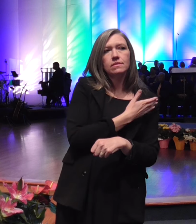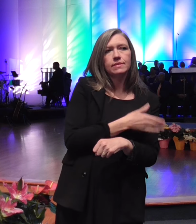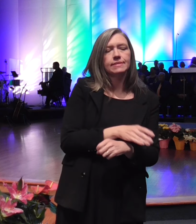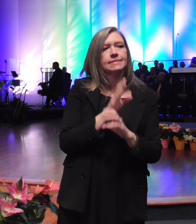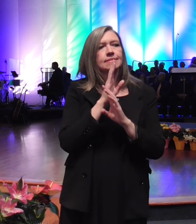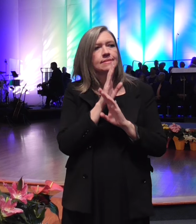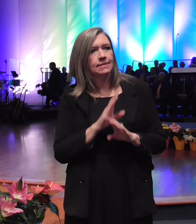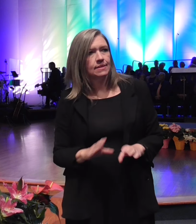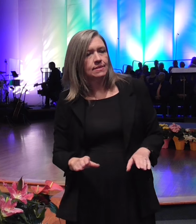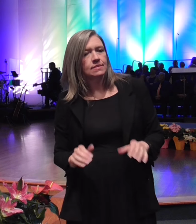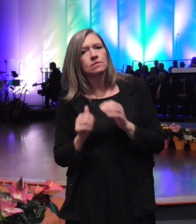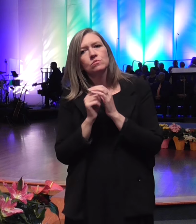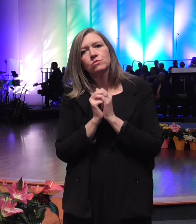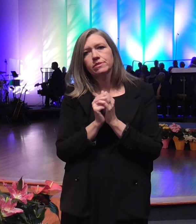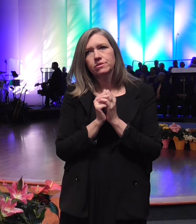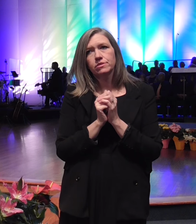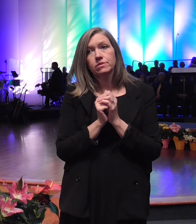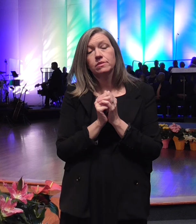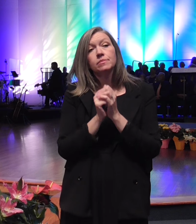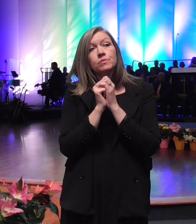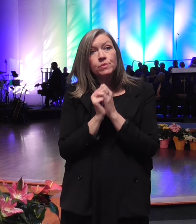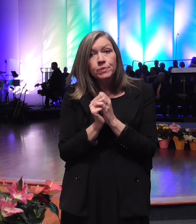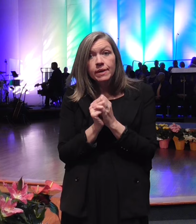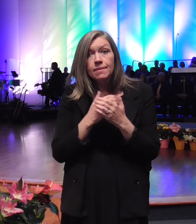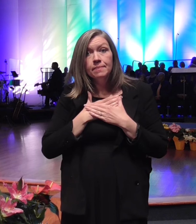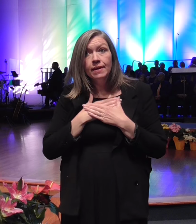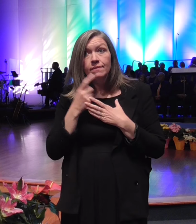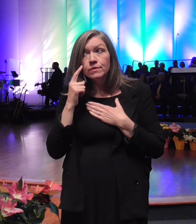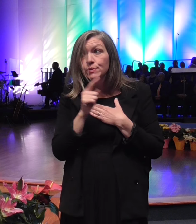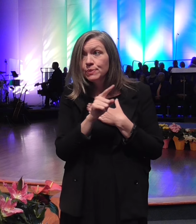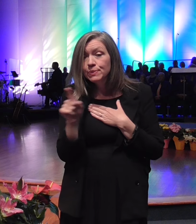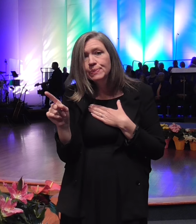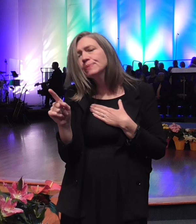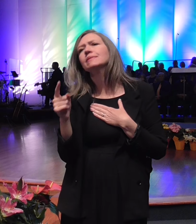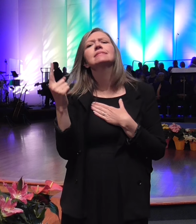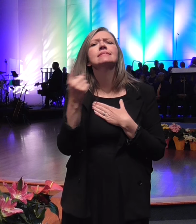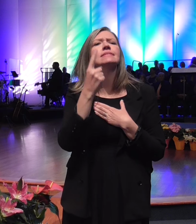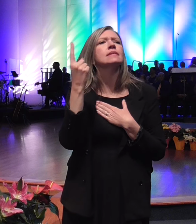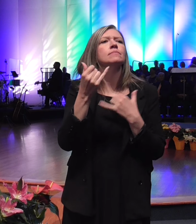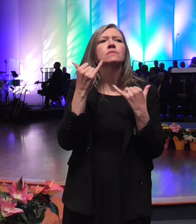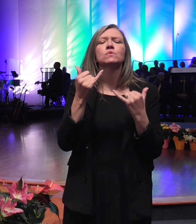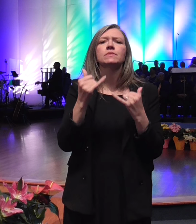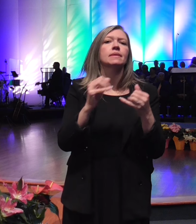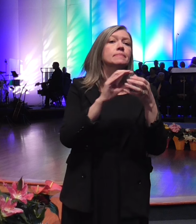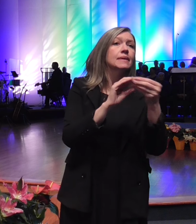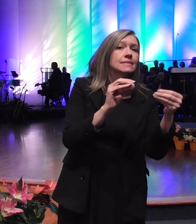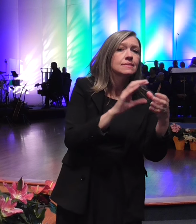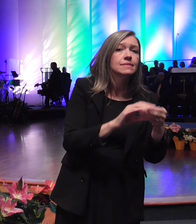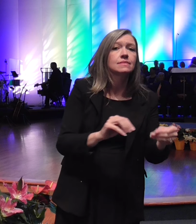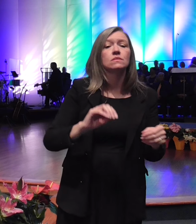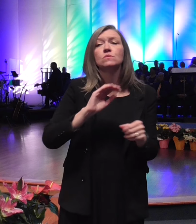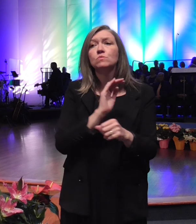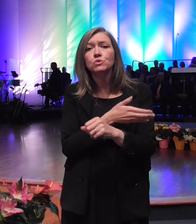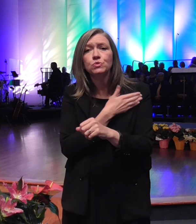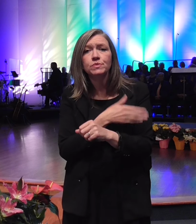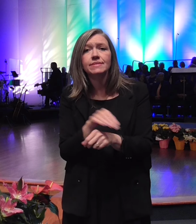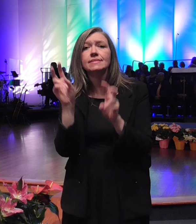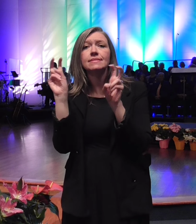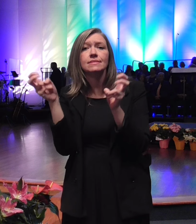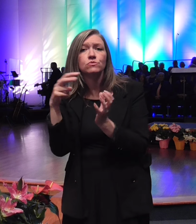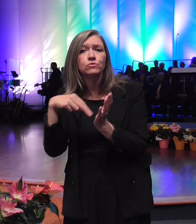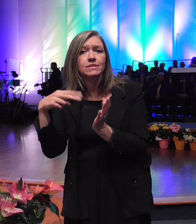my prayer for you is that there is something in the message, in the music, in the readings that touches your heart,